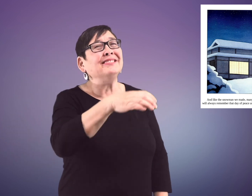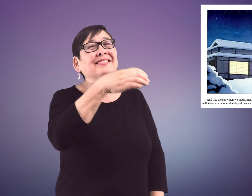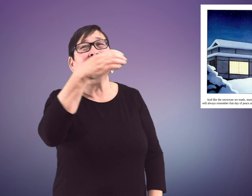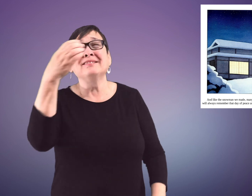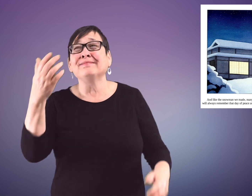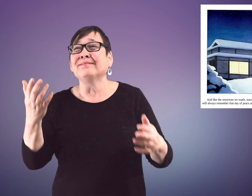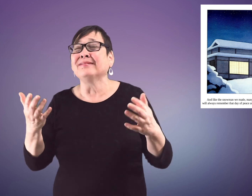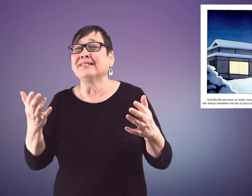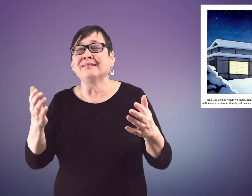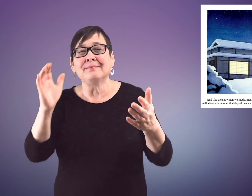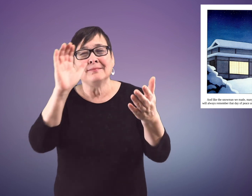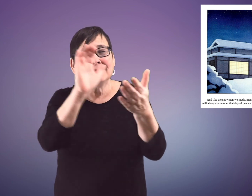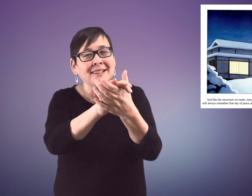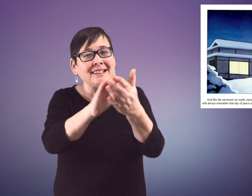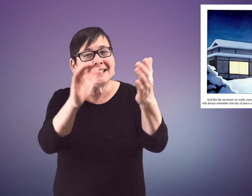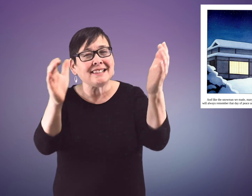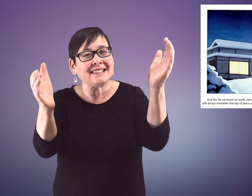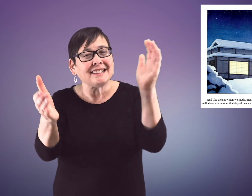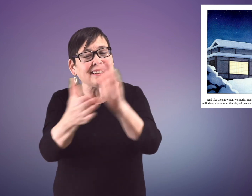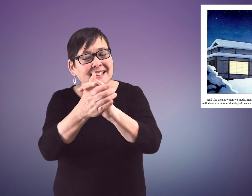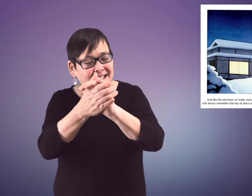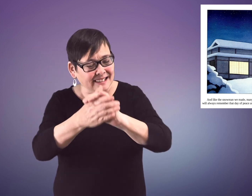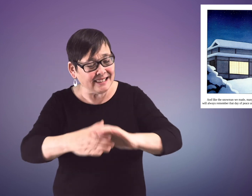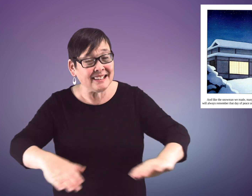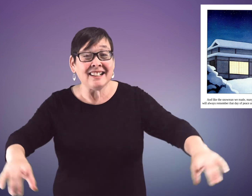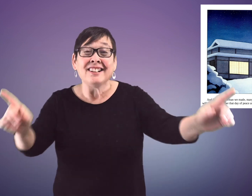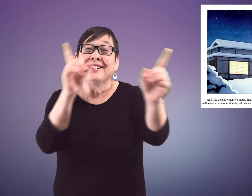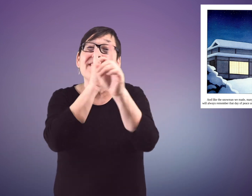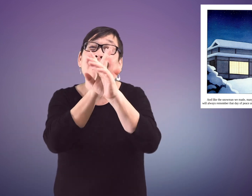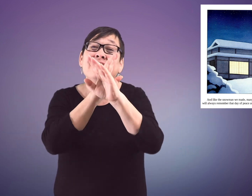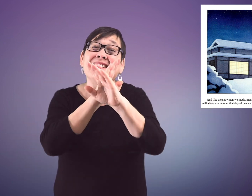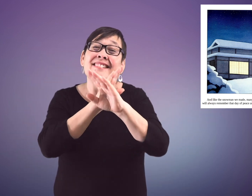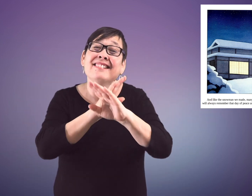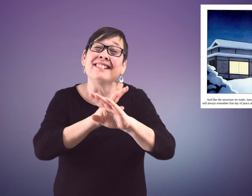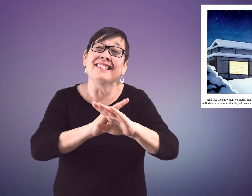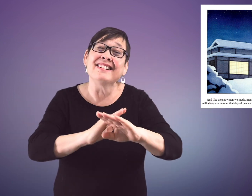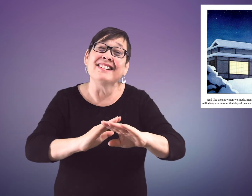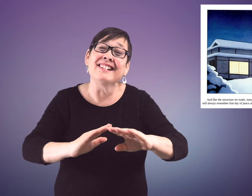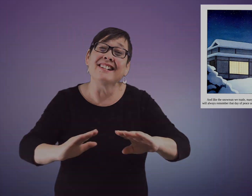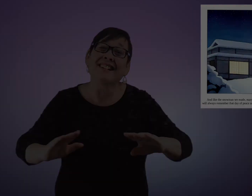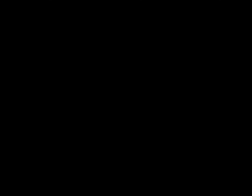peace and quiet. It was my first Christmas.